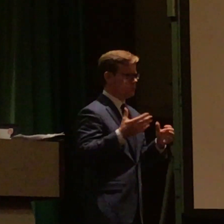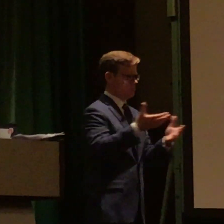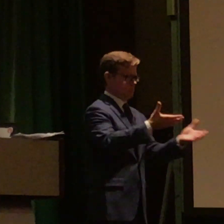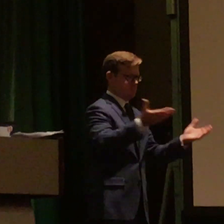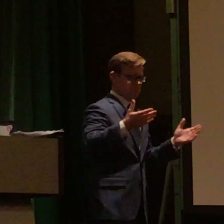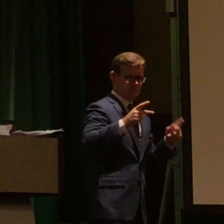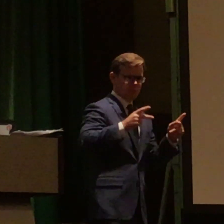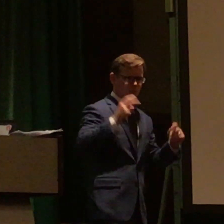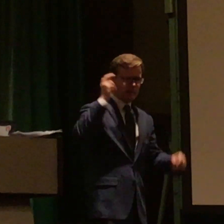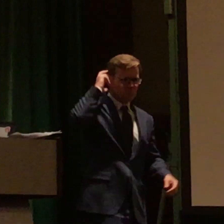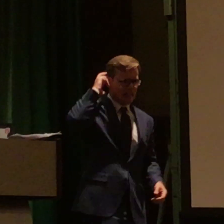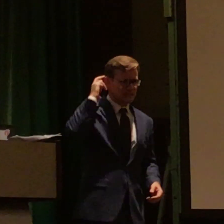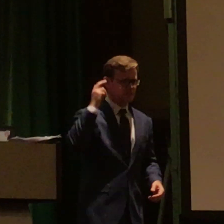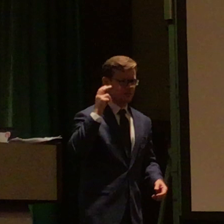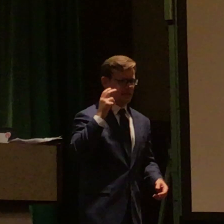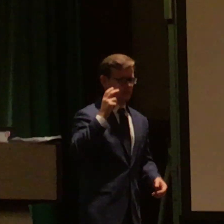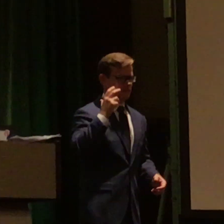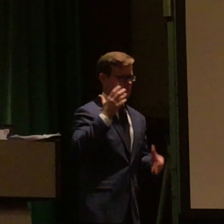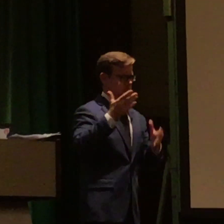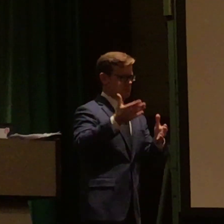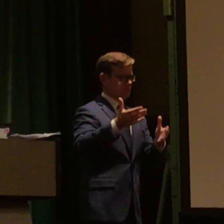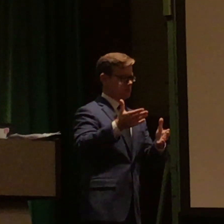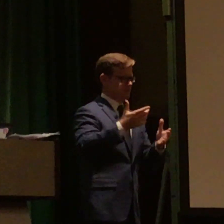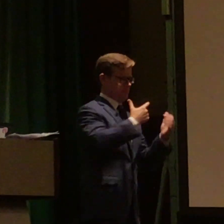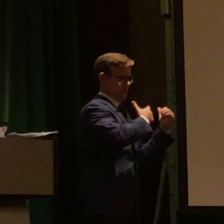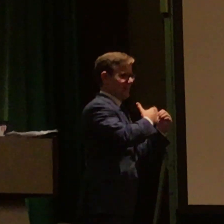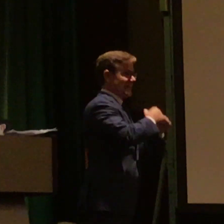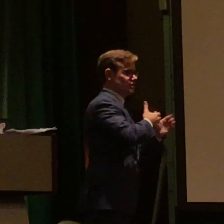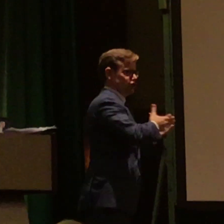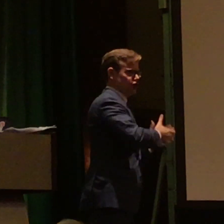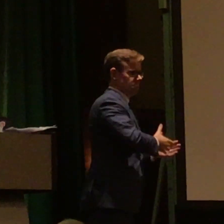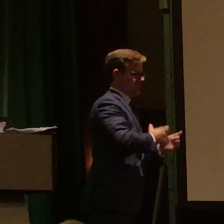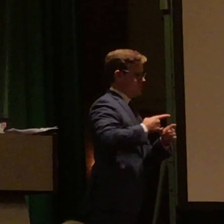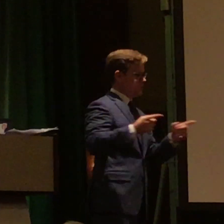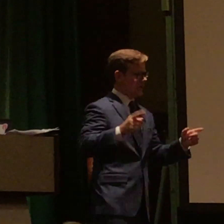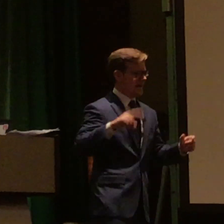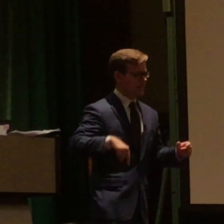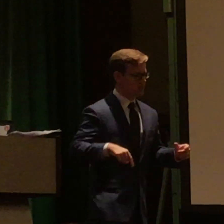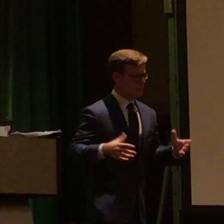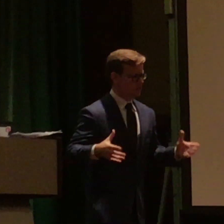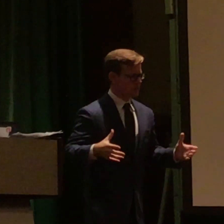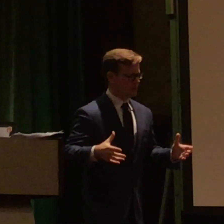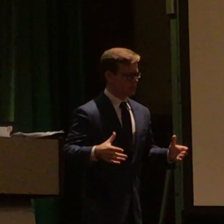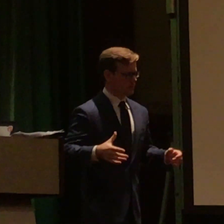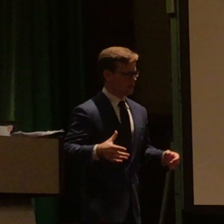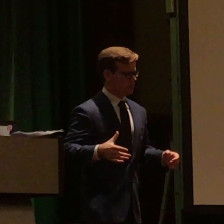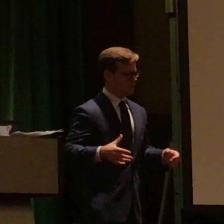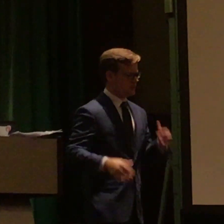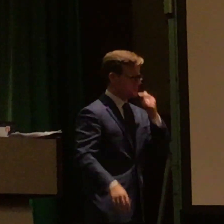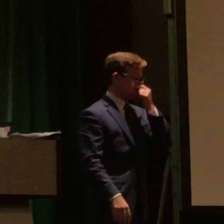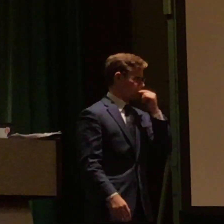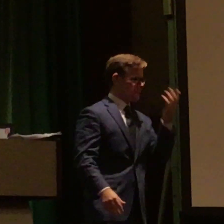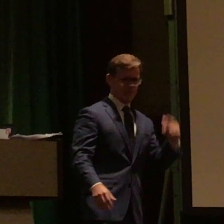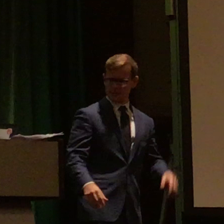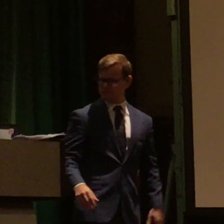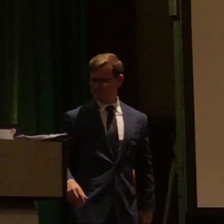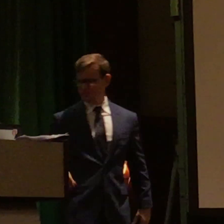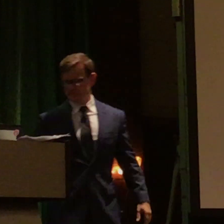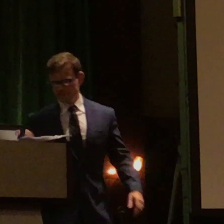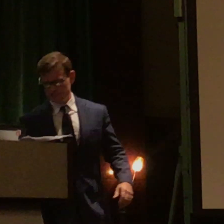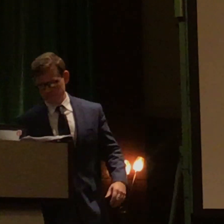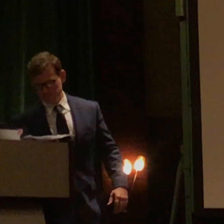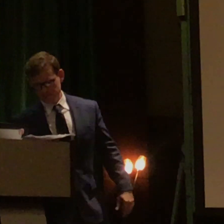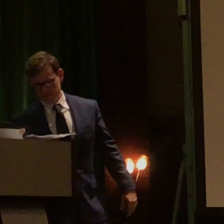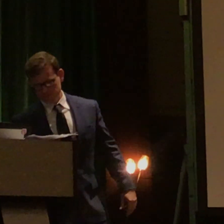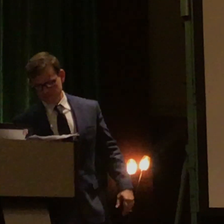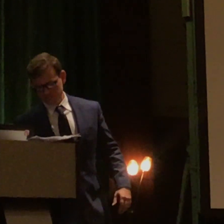really hard for me to explain that mixed message of how you can't get in, but once you're in, you can serve regardless of